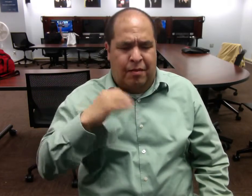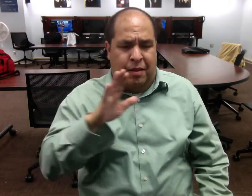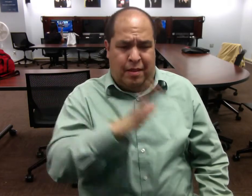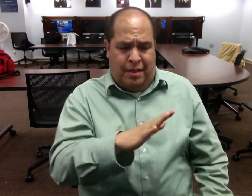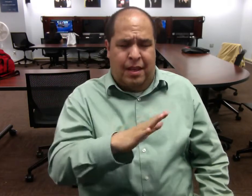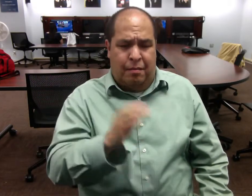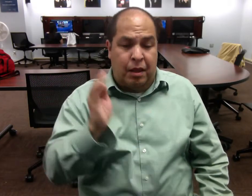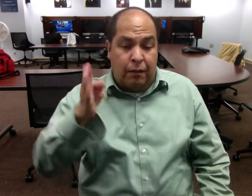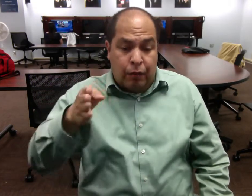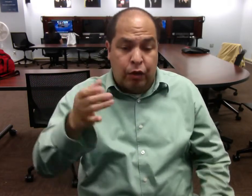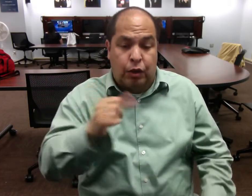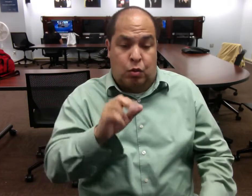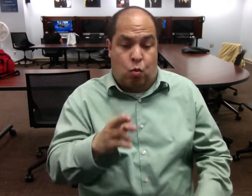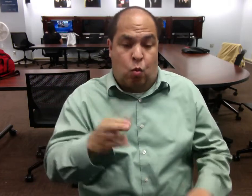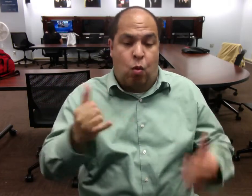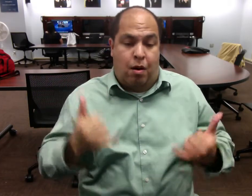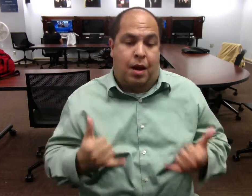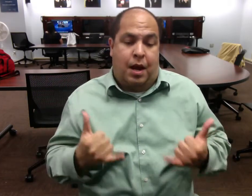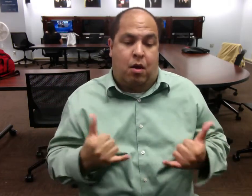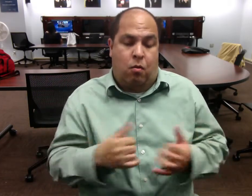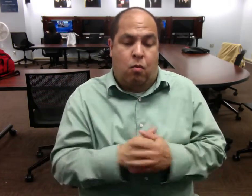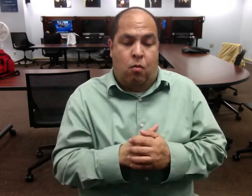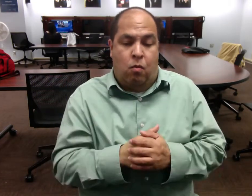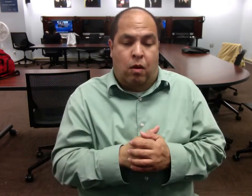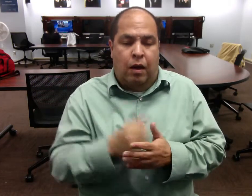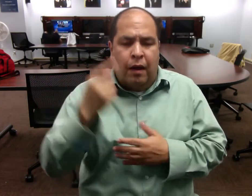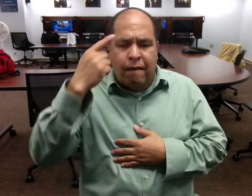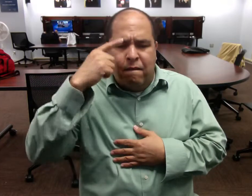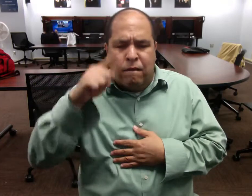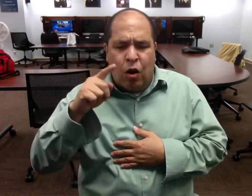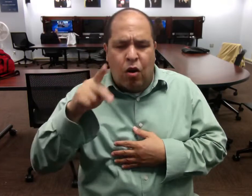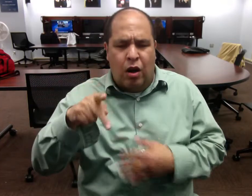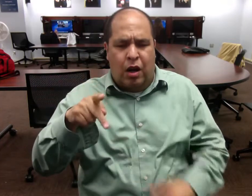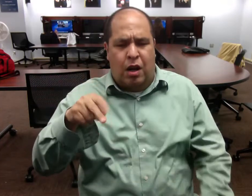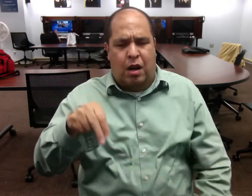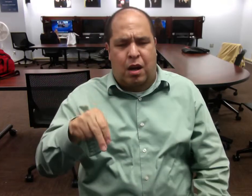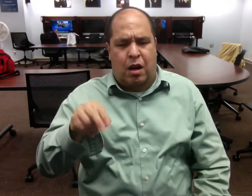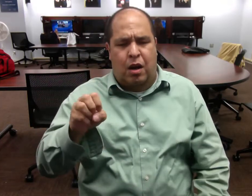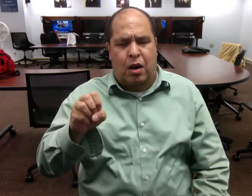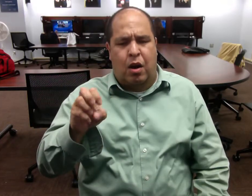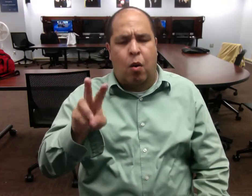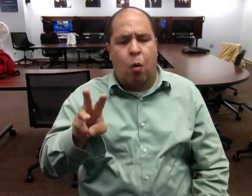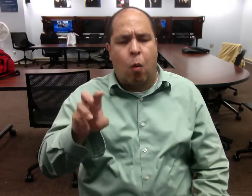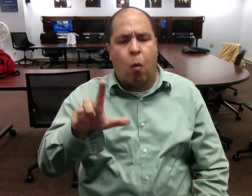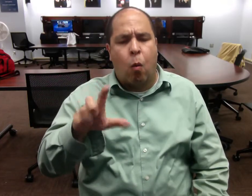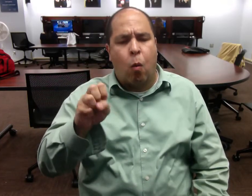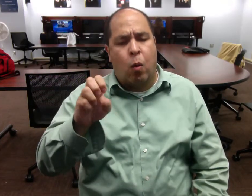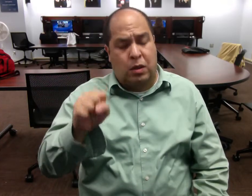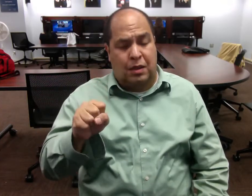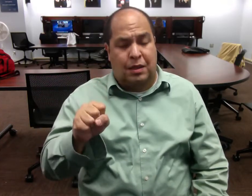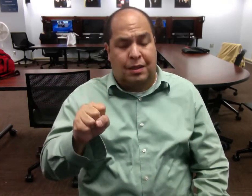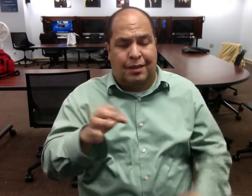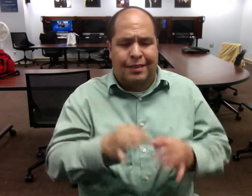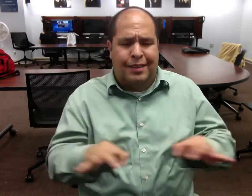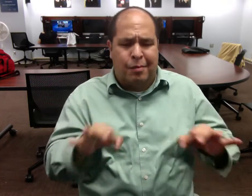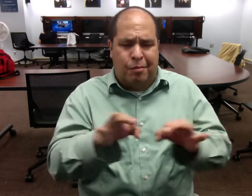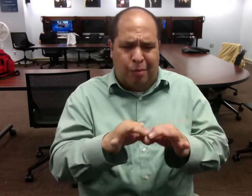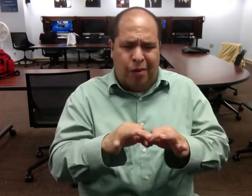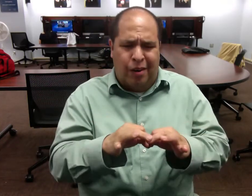For Knowles, it was important to allow adult learners to determine their own pathways